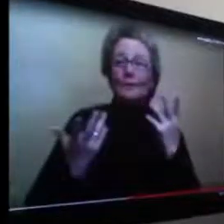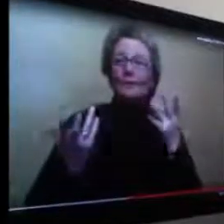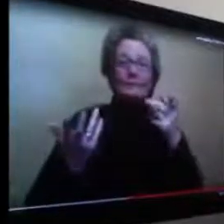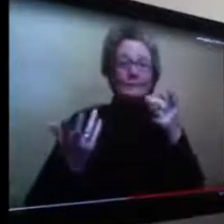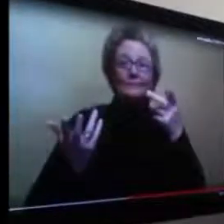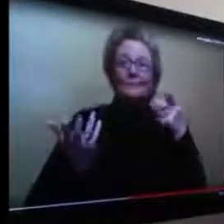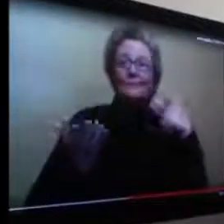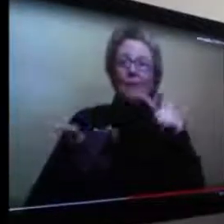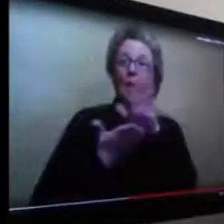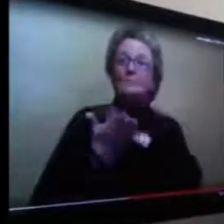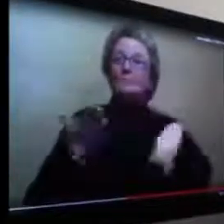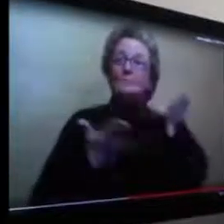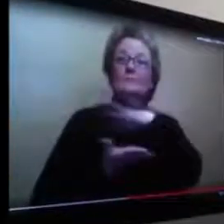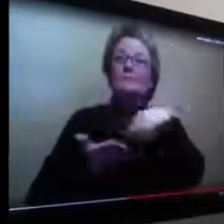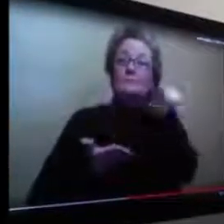conversation.